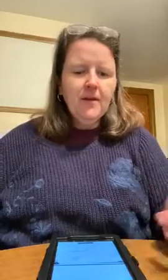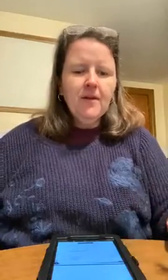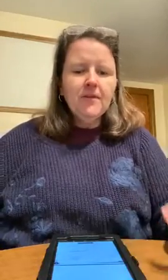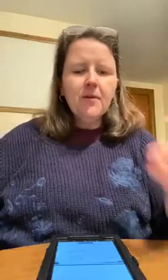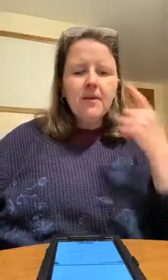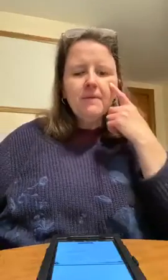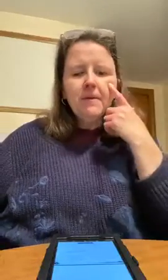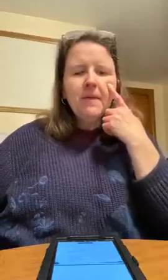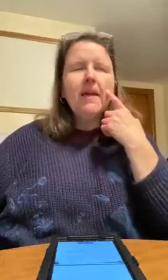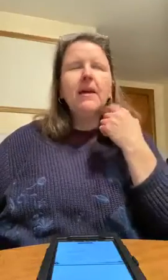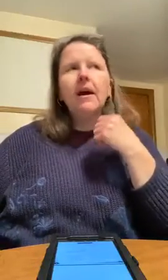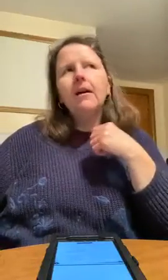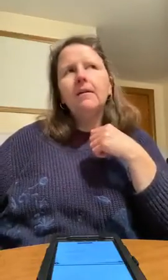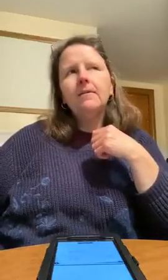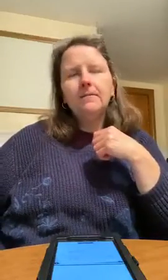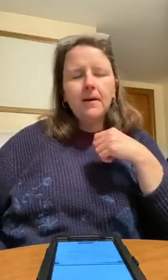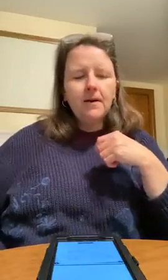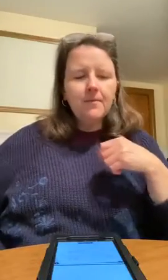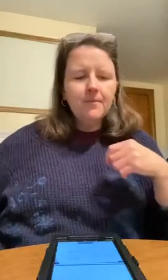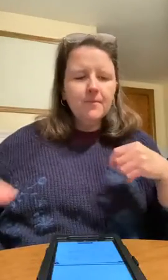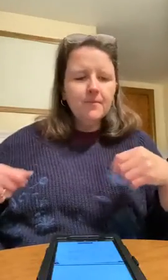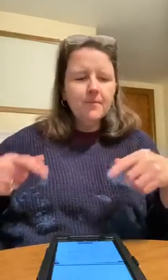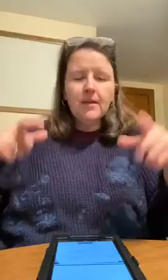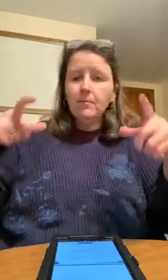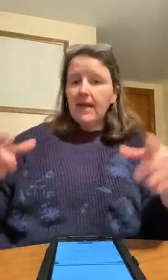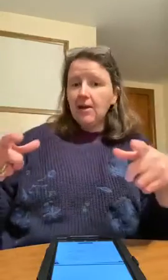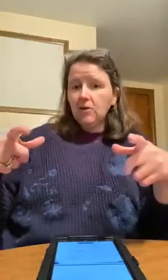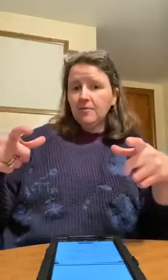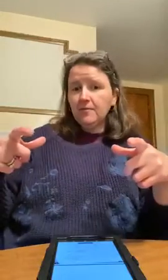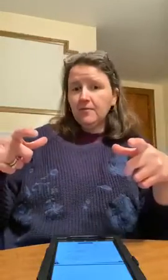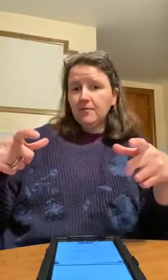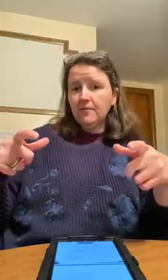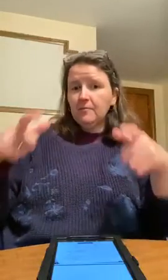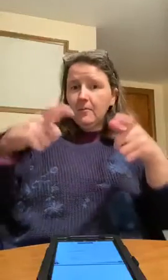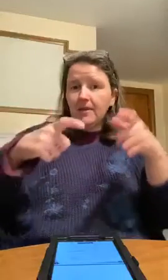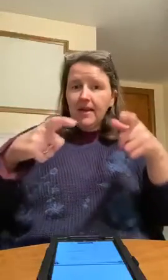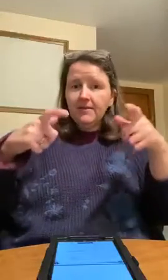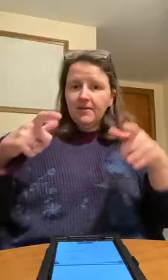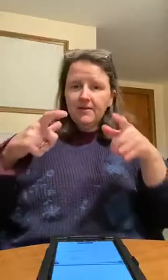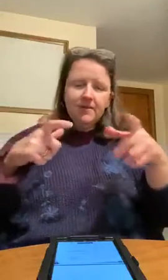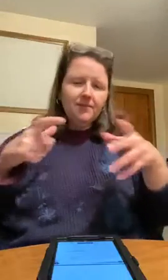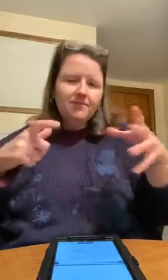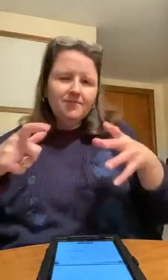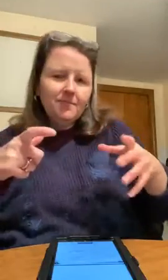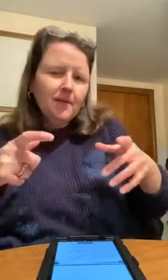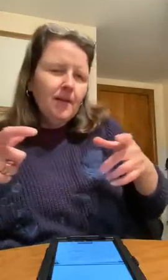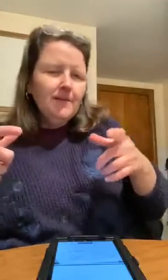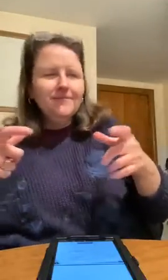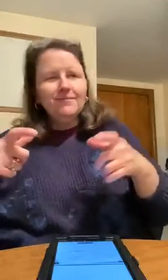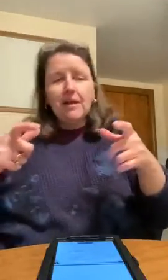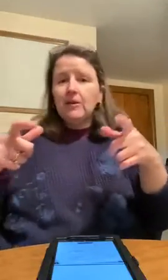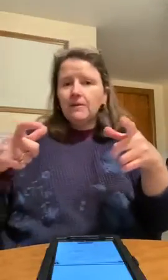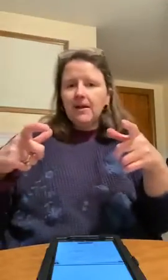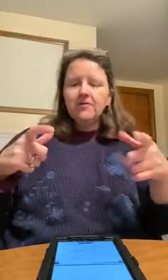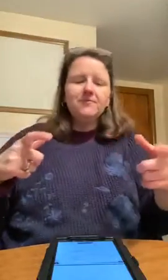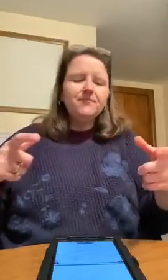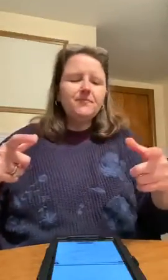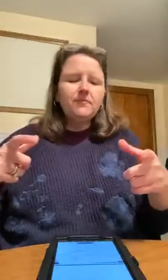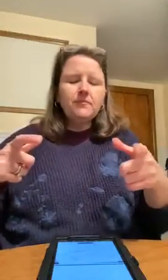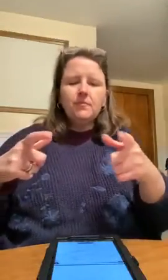So if you think of a platter, remember the clarifiers.